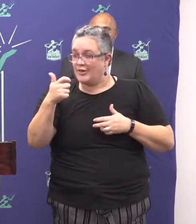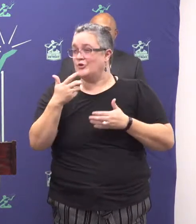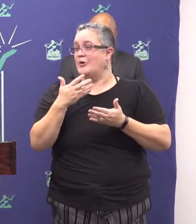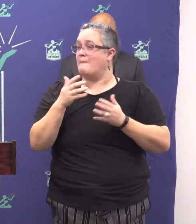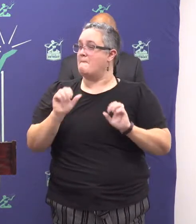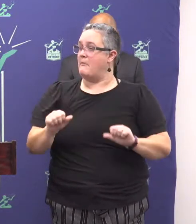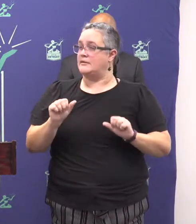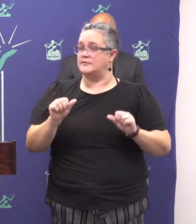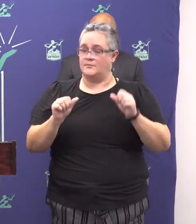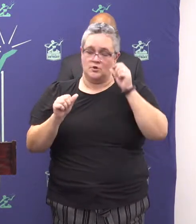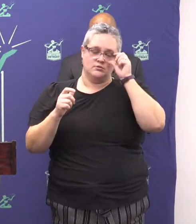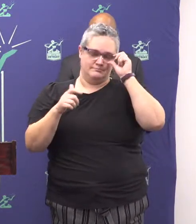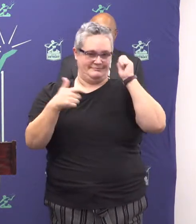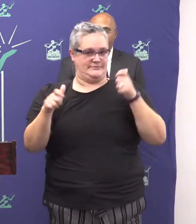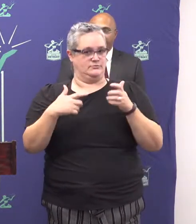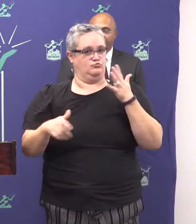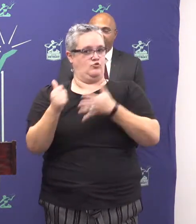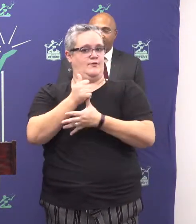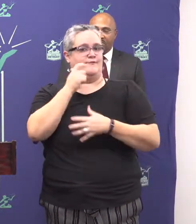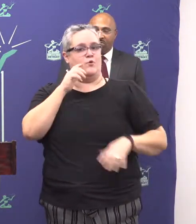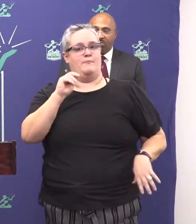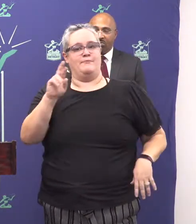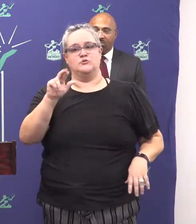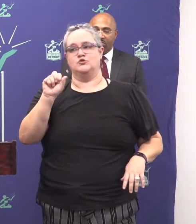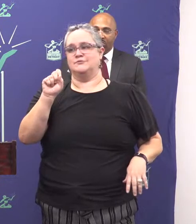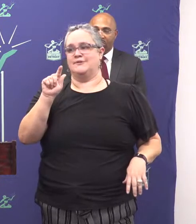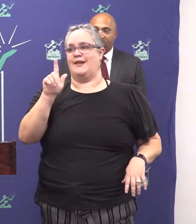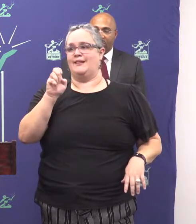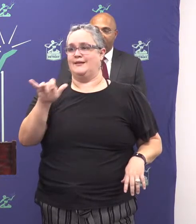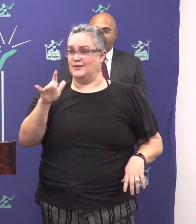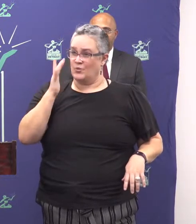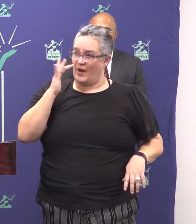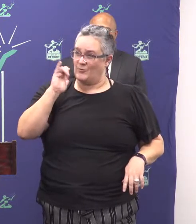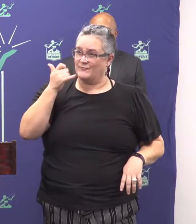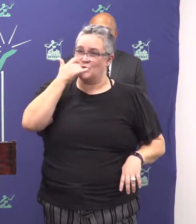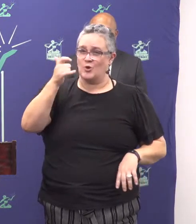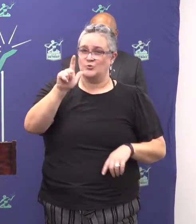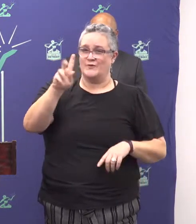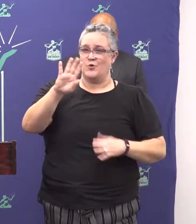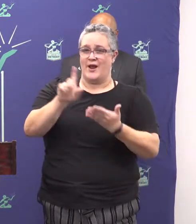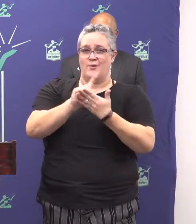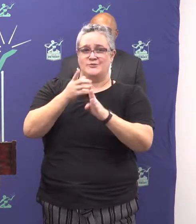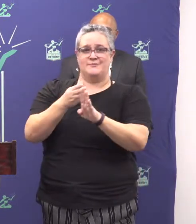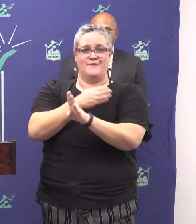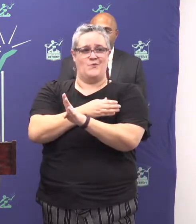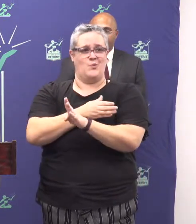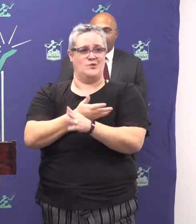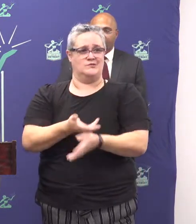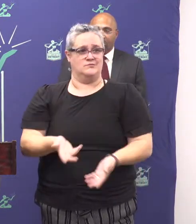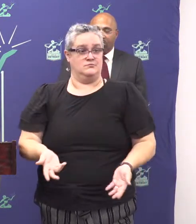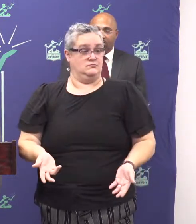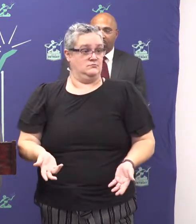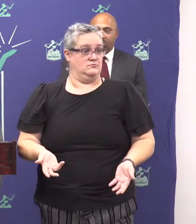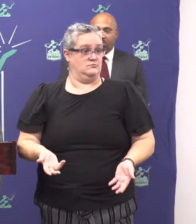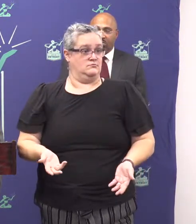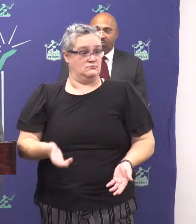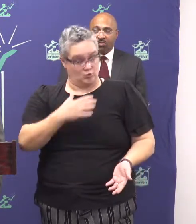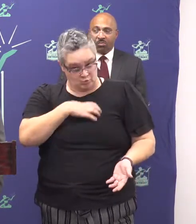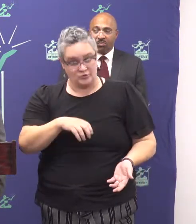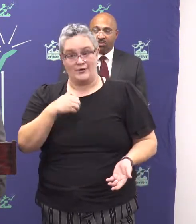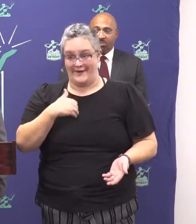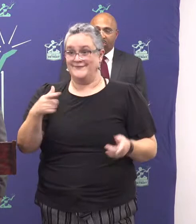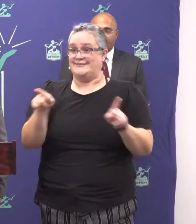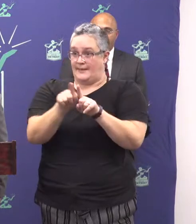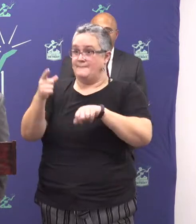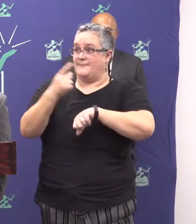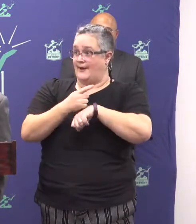priority for Mr. Staley, is I don't know why you got to call 24 hours ahead of time. I'd like to have a same-day